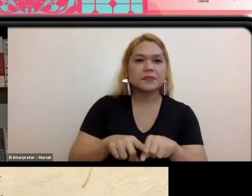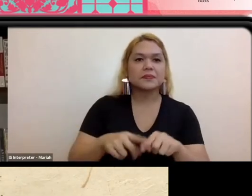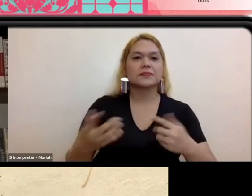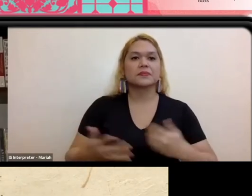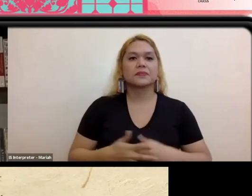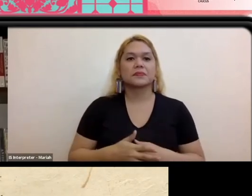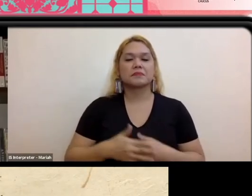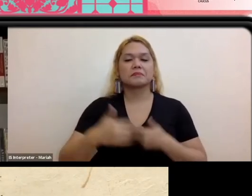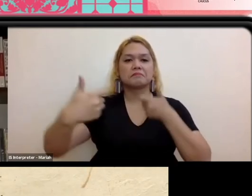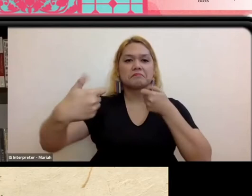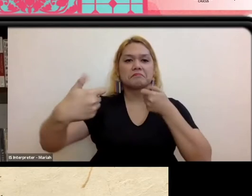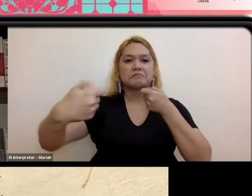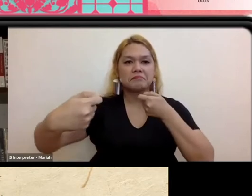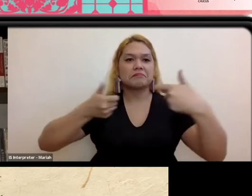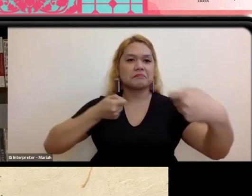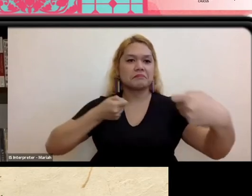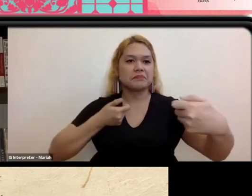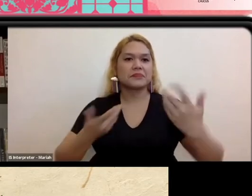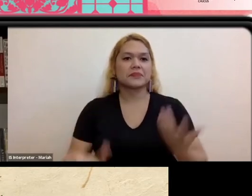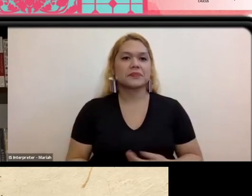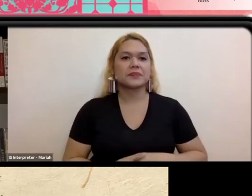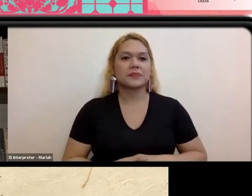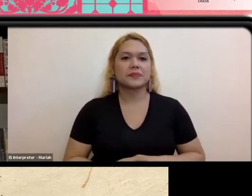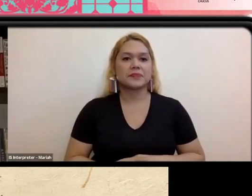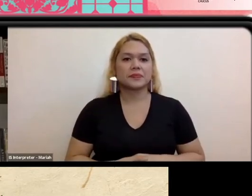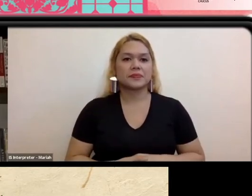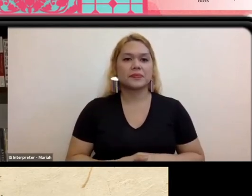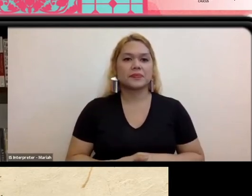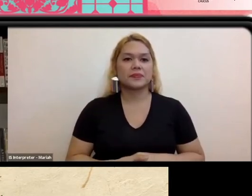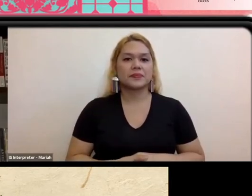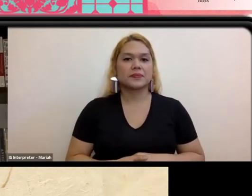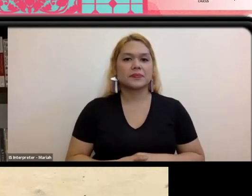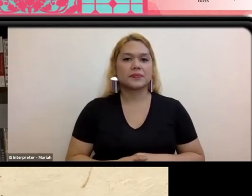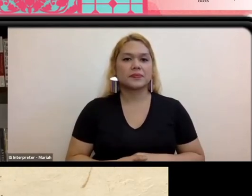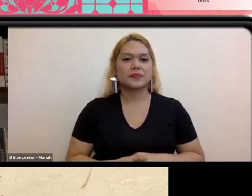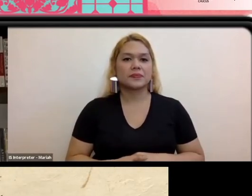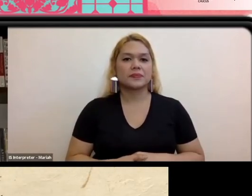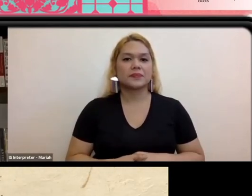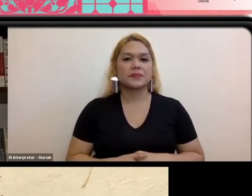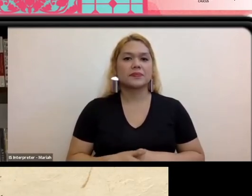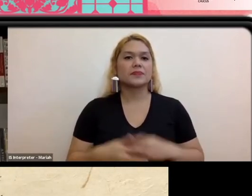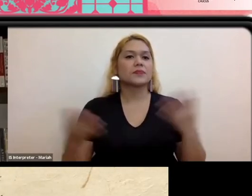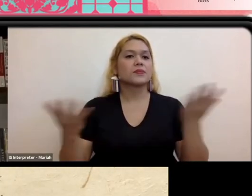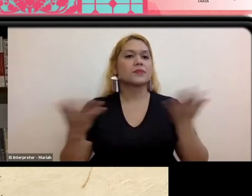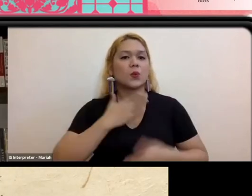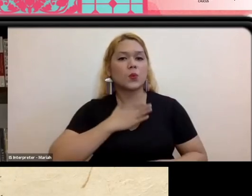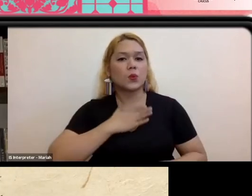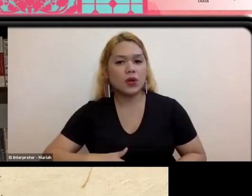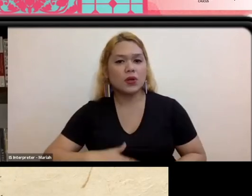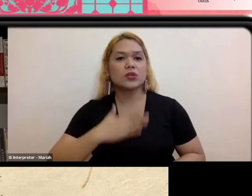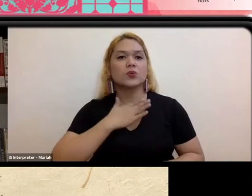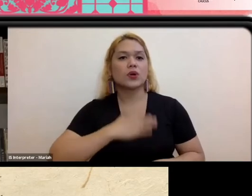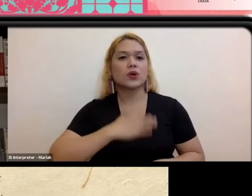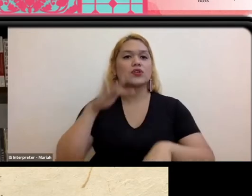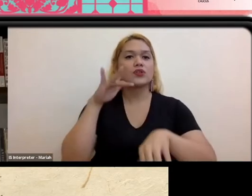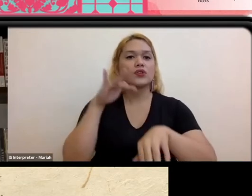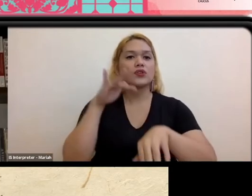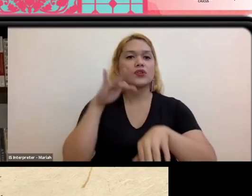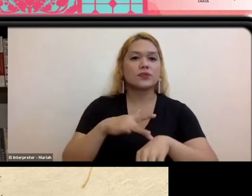we crave for each other's touch, arm on shoulder, embrace, Our only consolation is knowing we're still